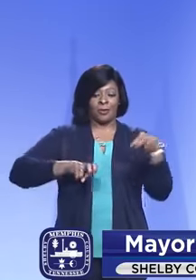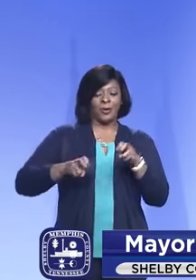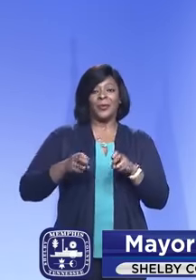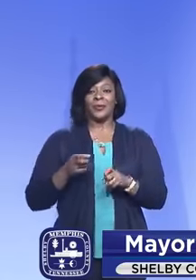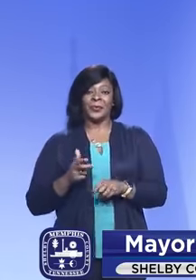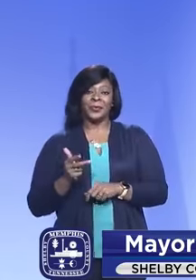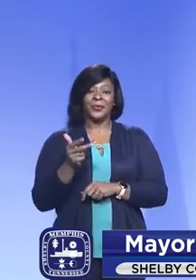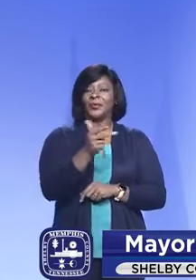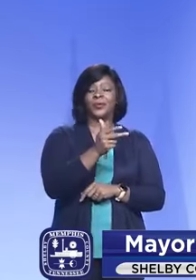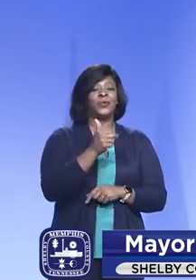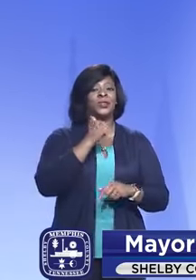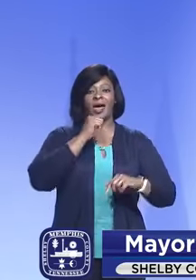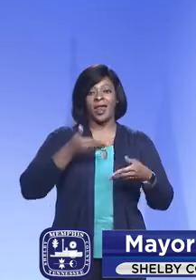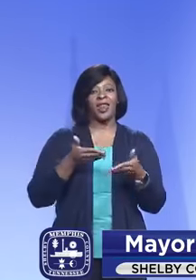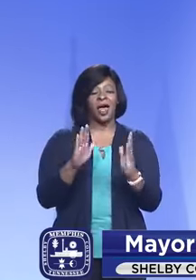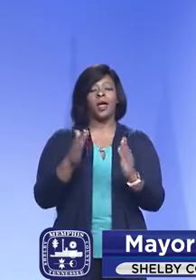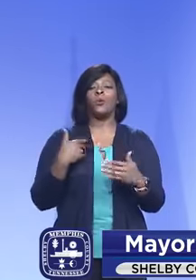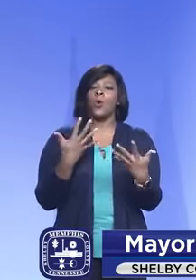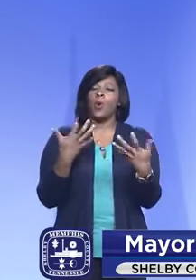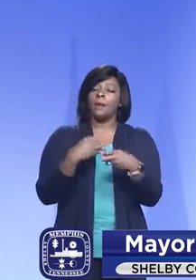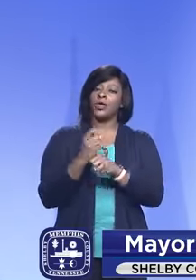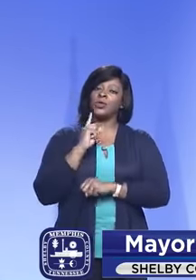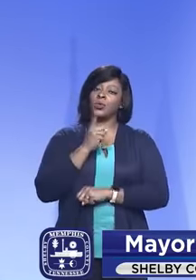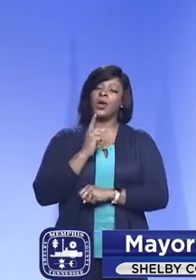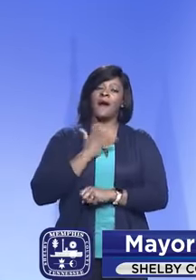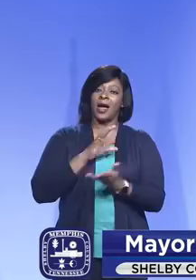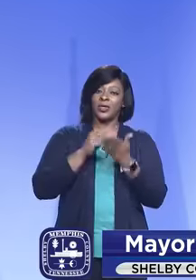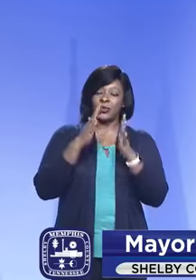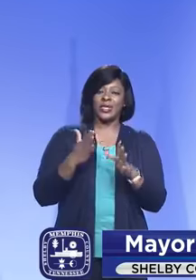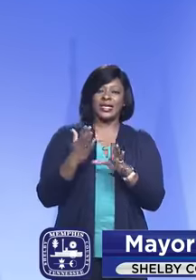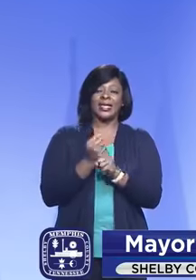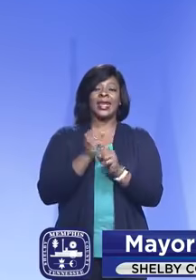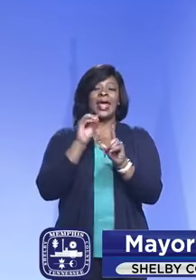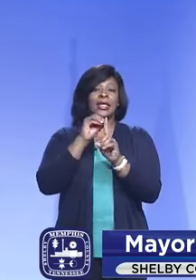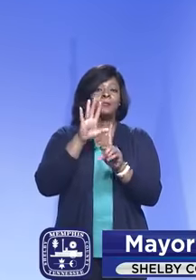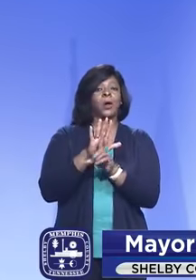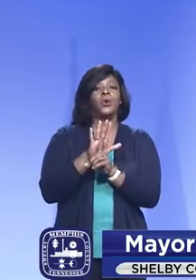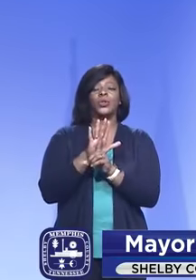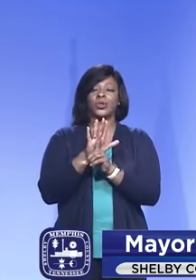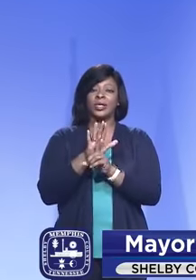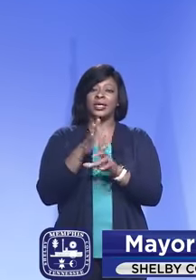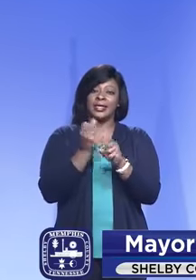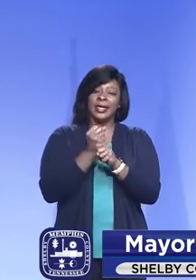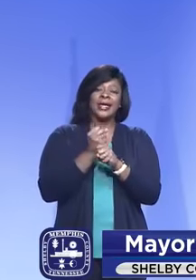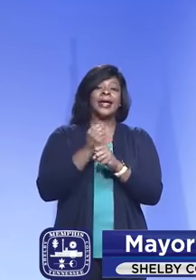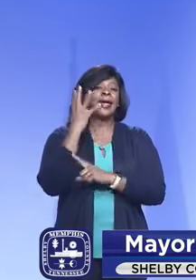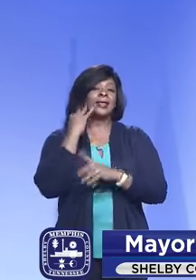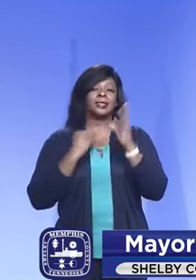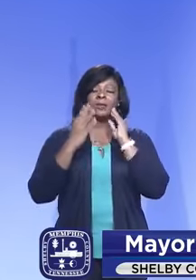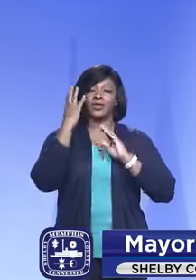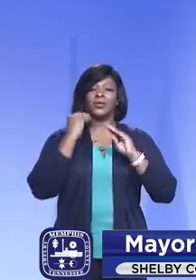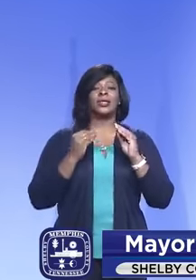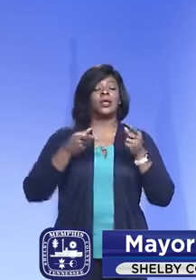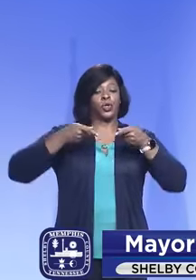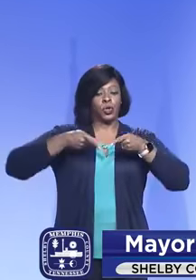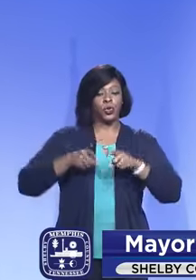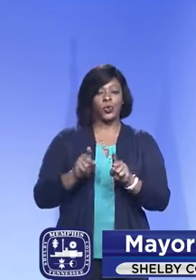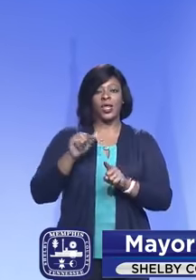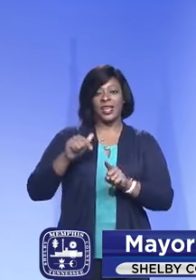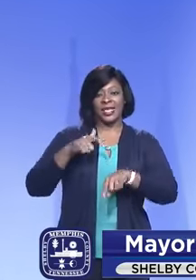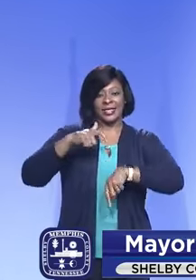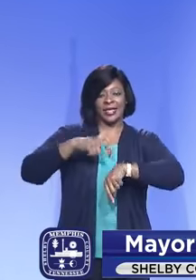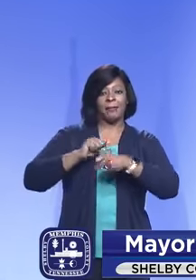are discouraged, but we still want to make sure our students get exposure and get experiences even during this